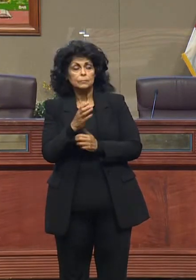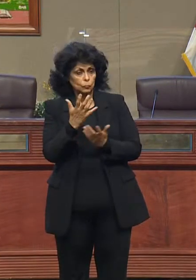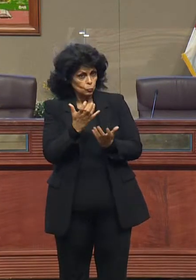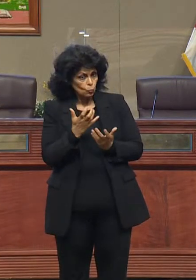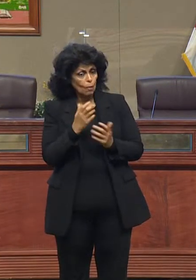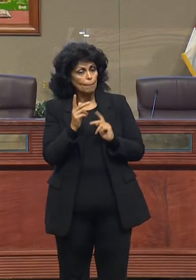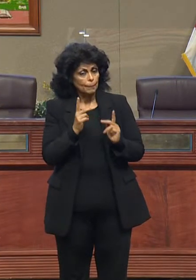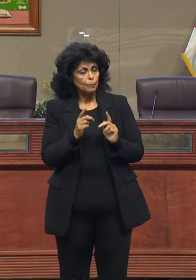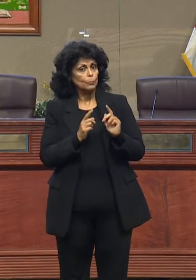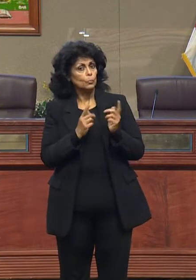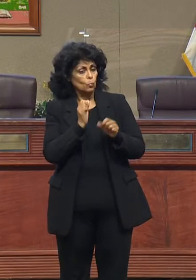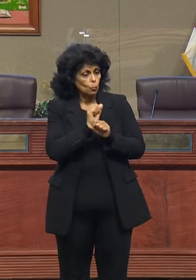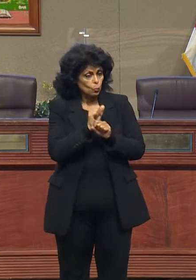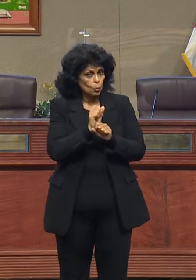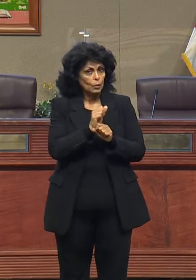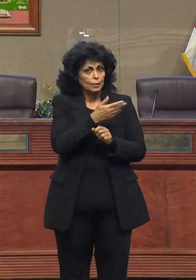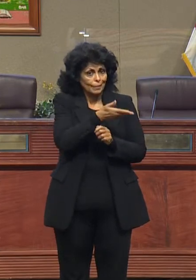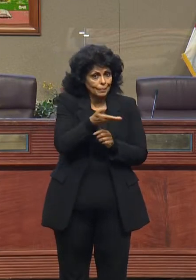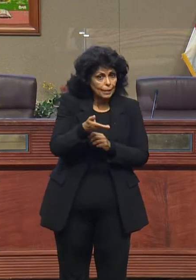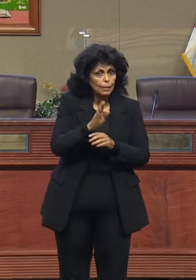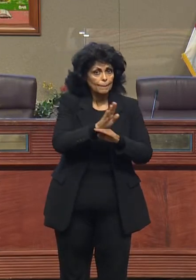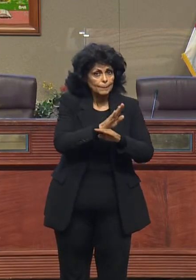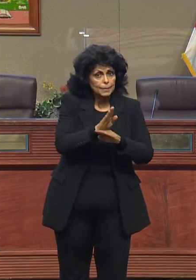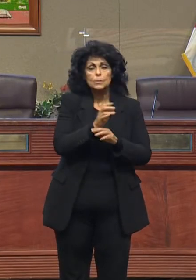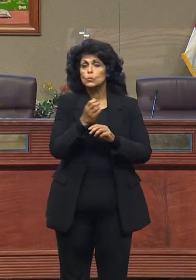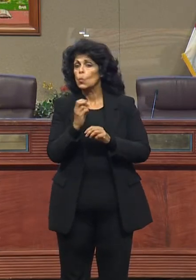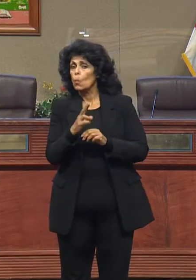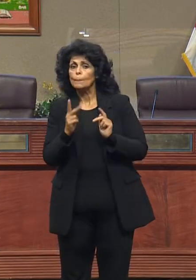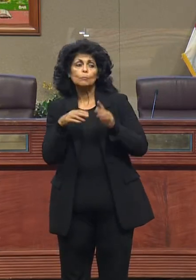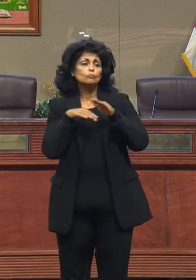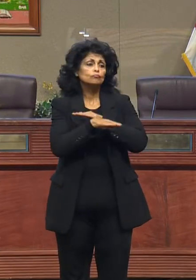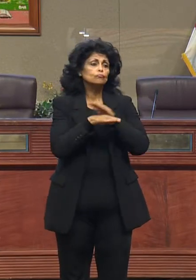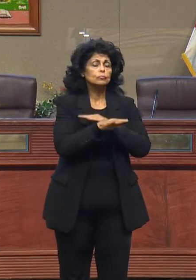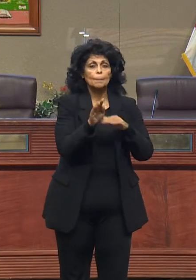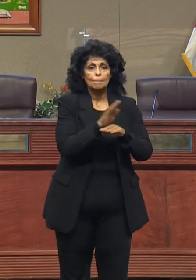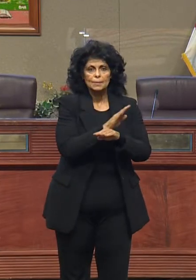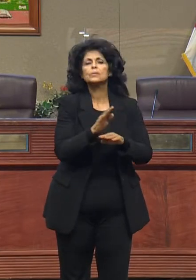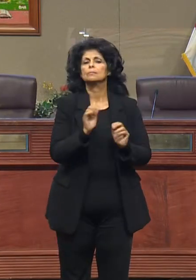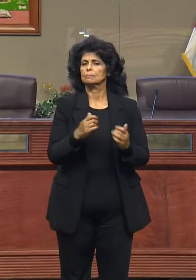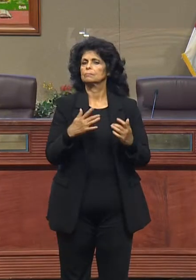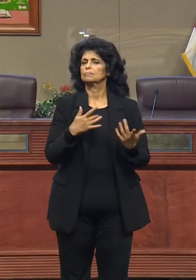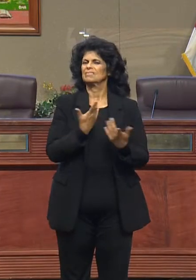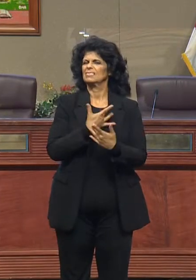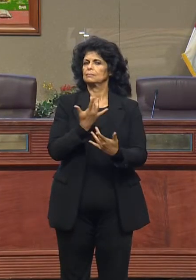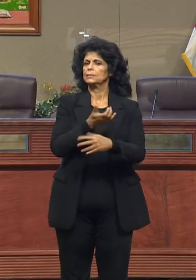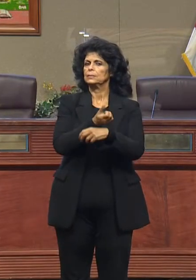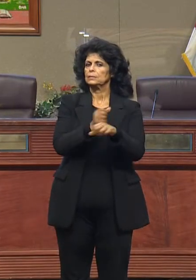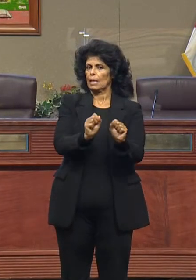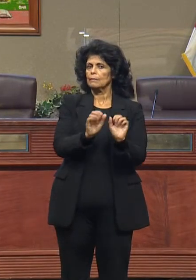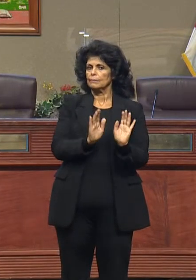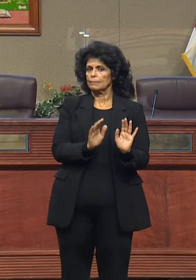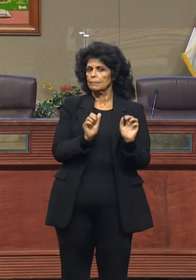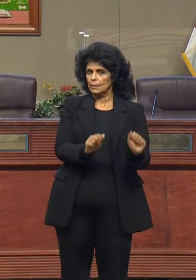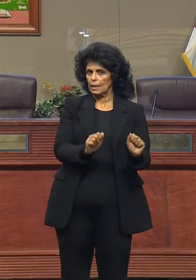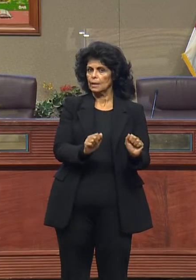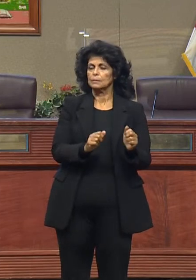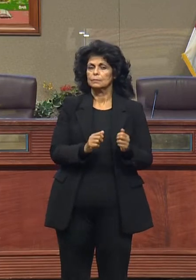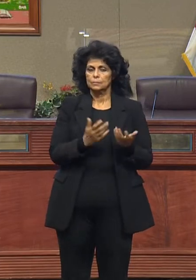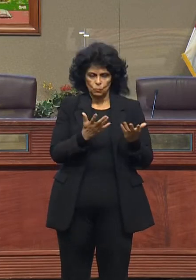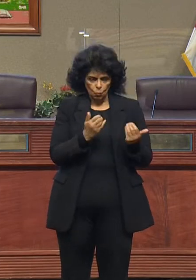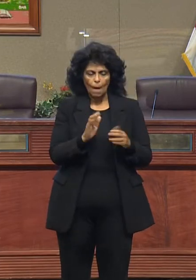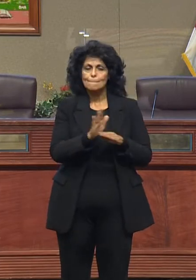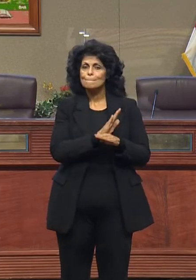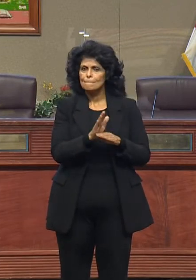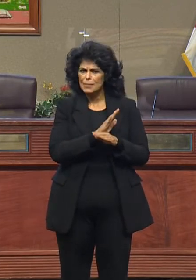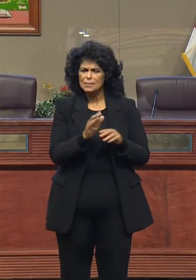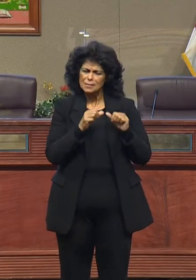safe to any of those businesses located within Orange County. We are doing that so that our businesses can